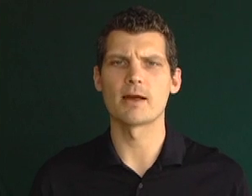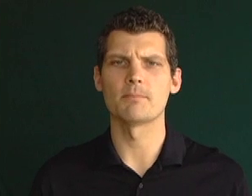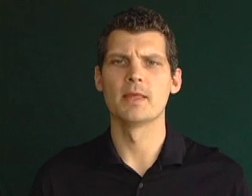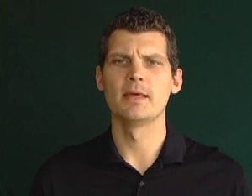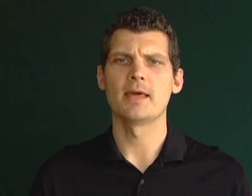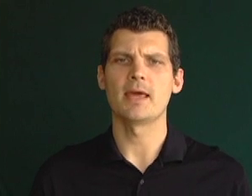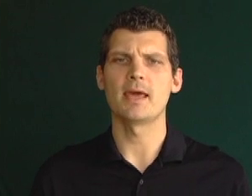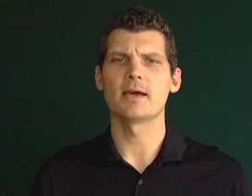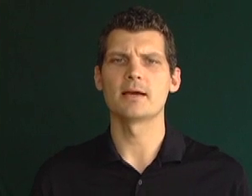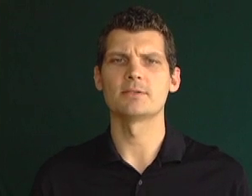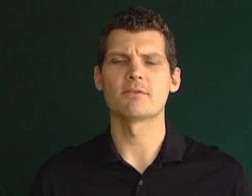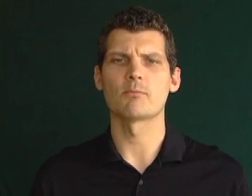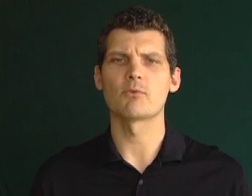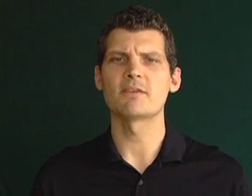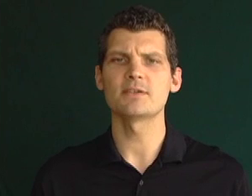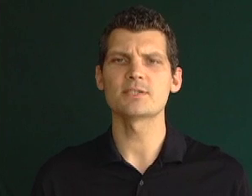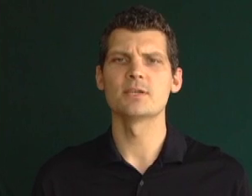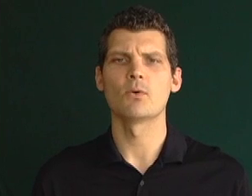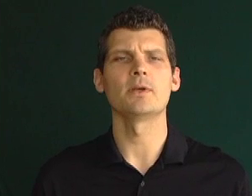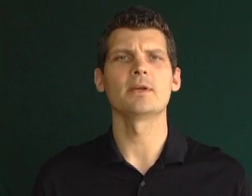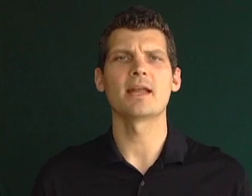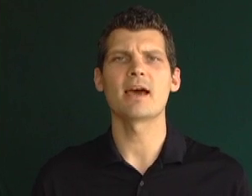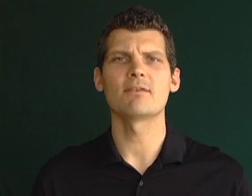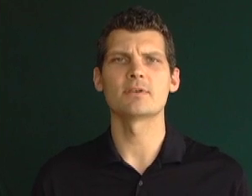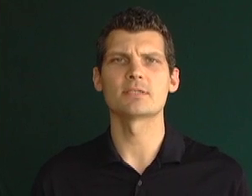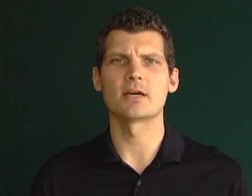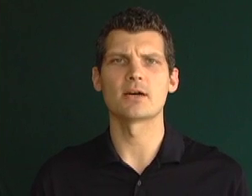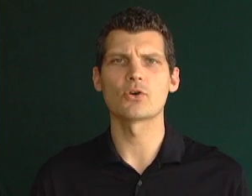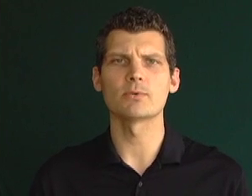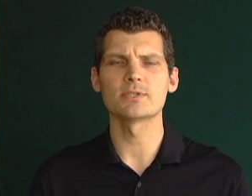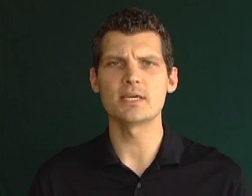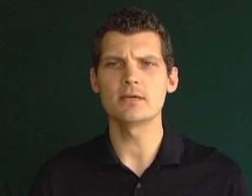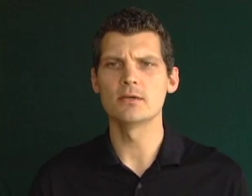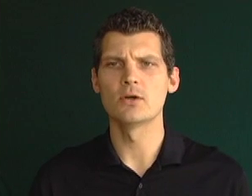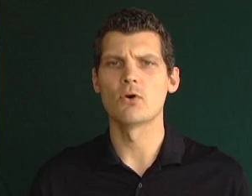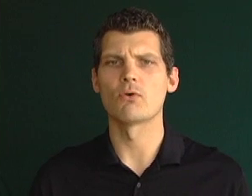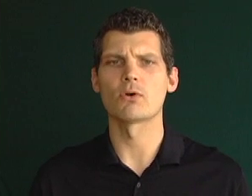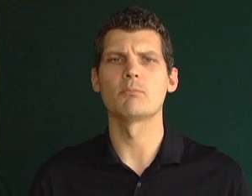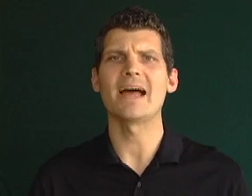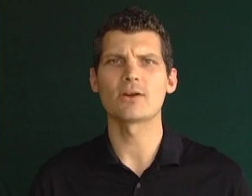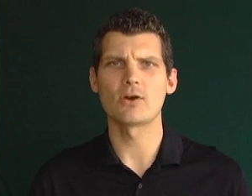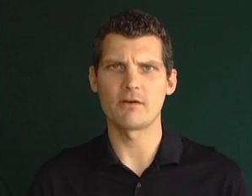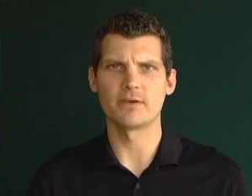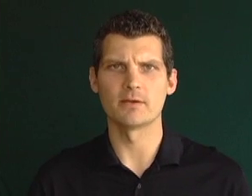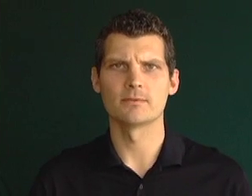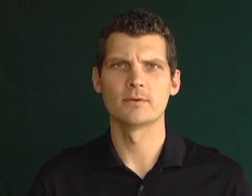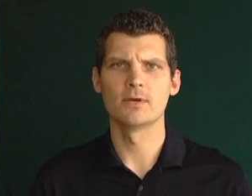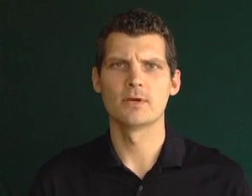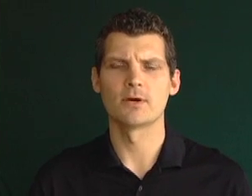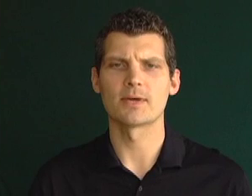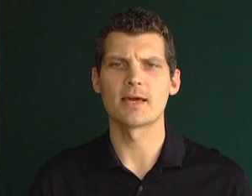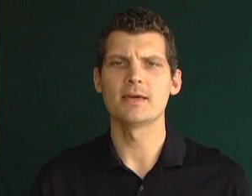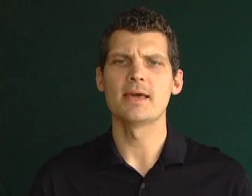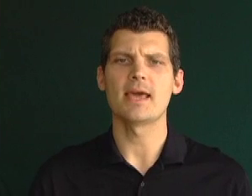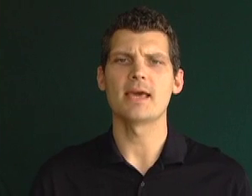program. And for breakfast, what you got to have is herbal tea or a black coffee. Okay?